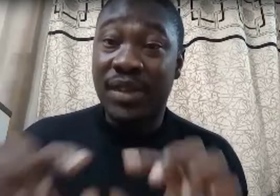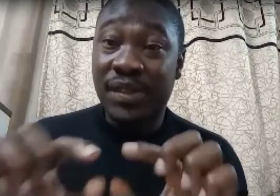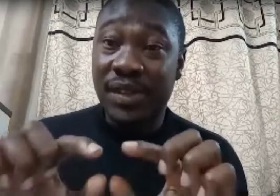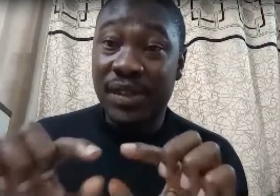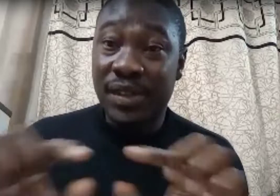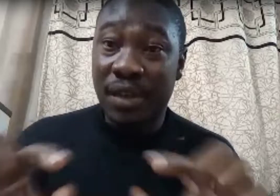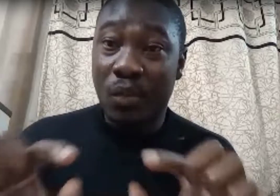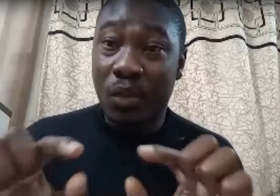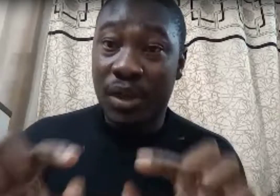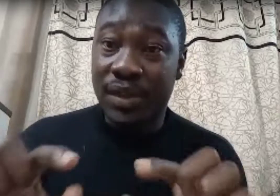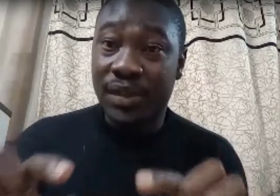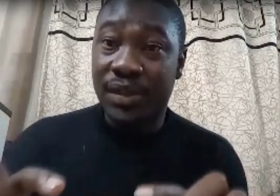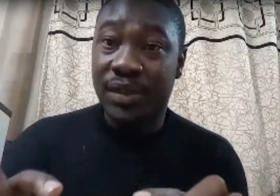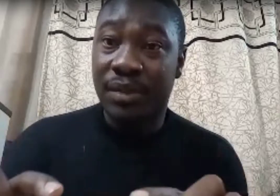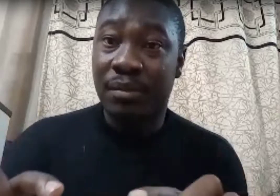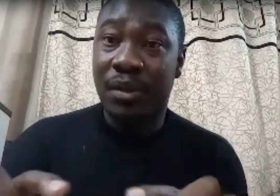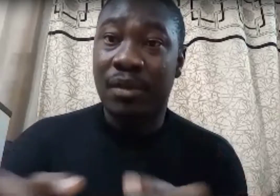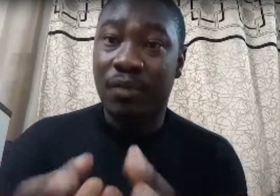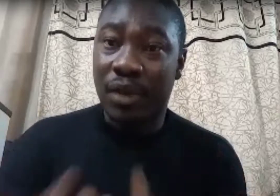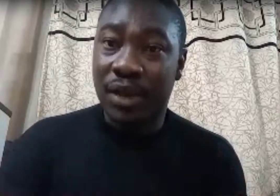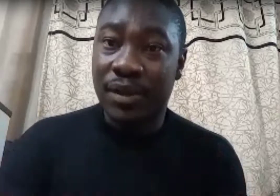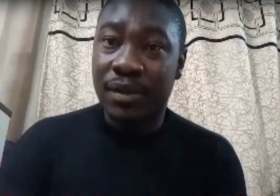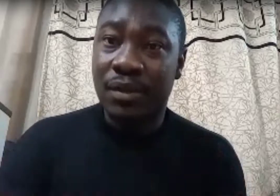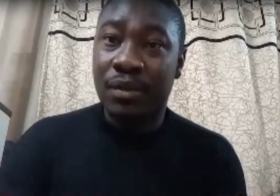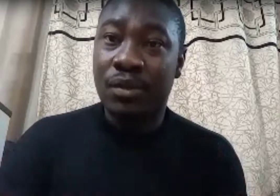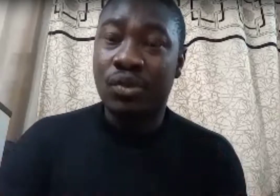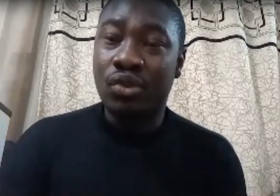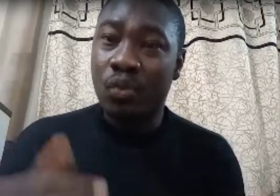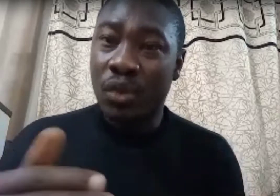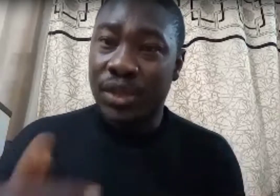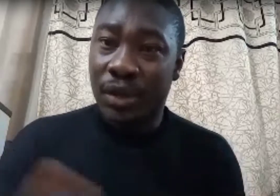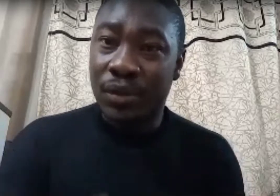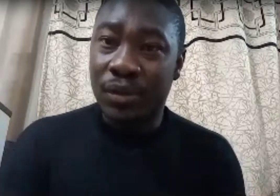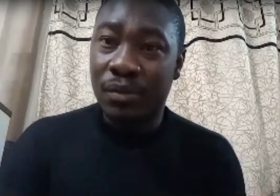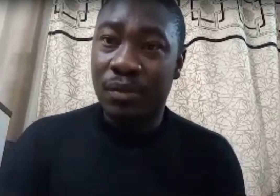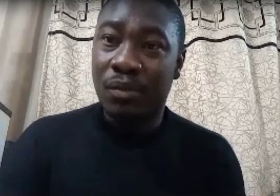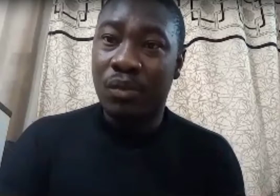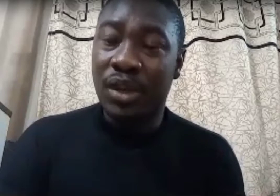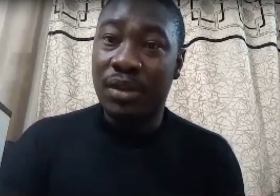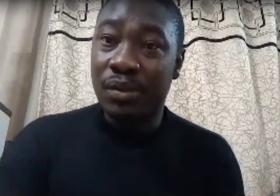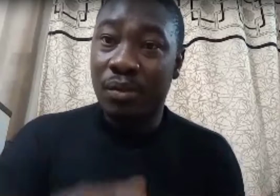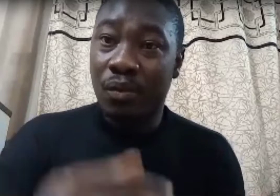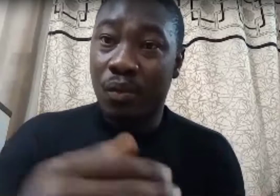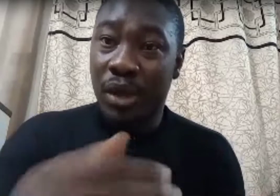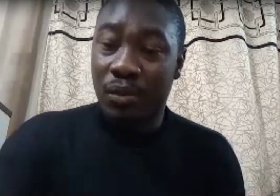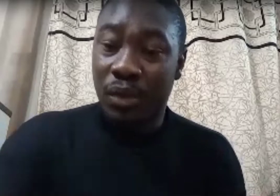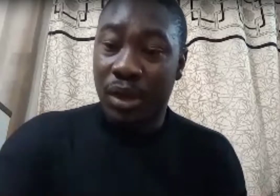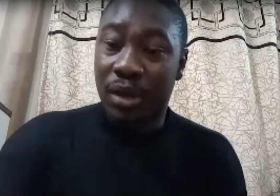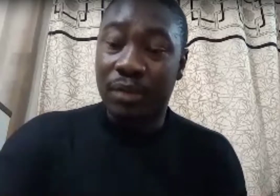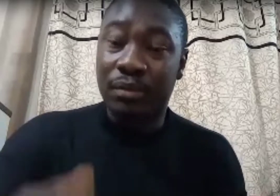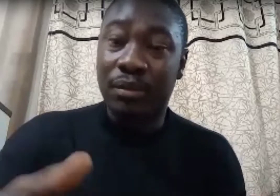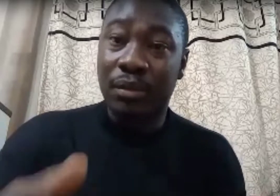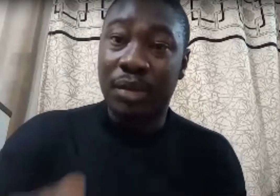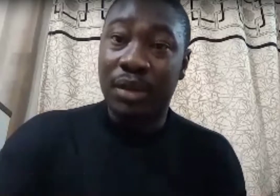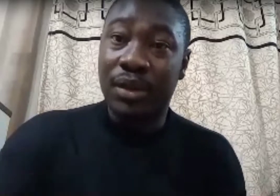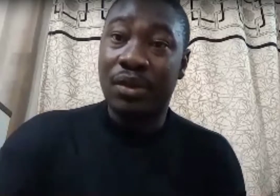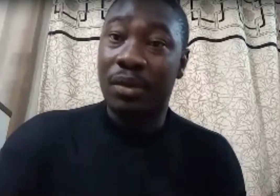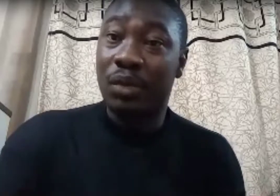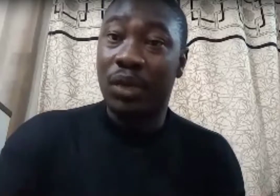this week, this coming week, we are going to see a lot will be reeled out to you